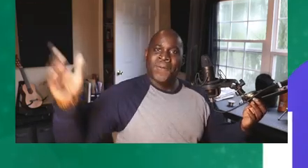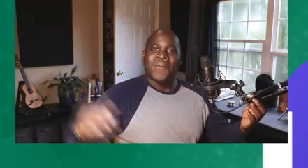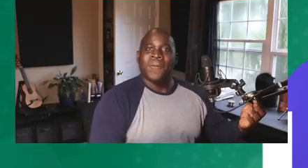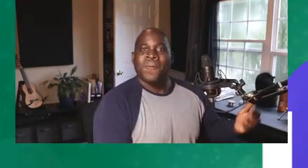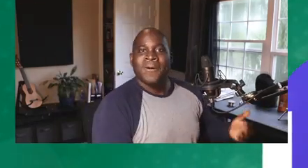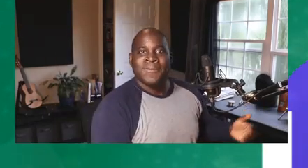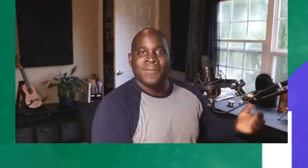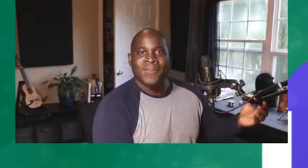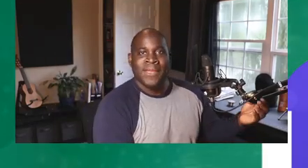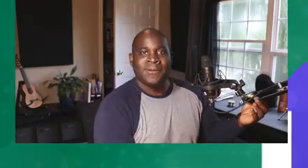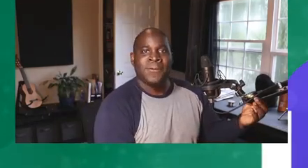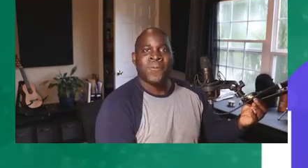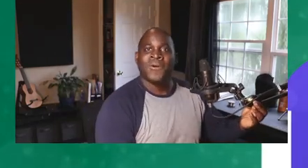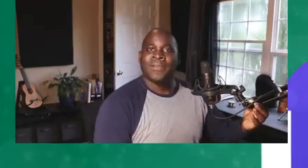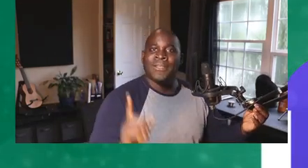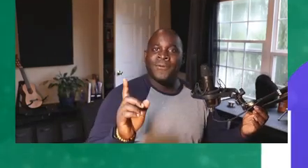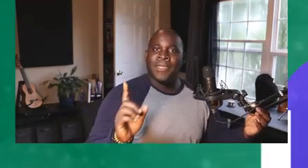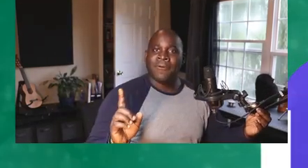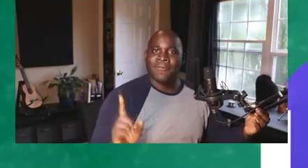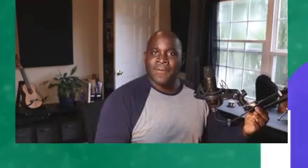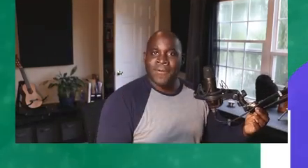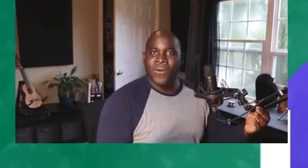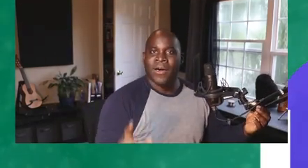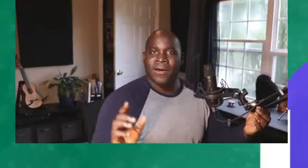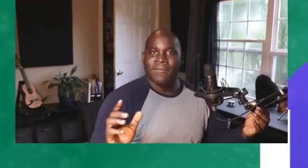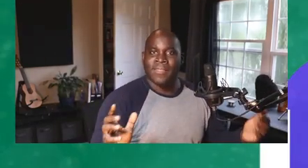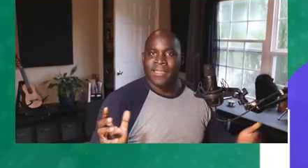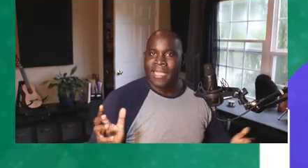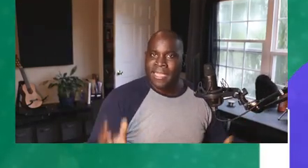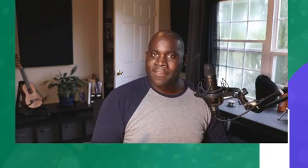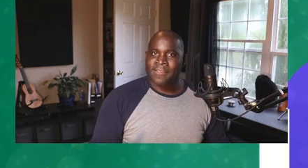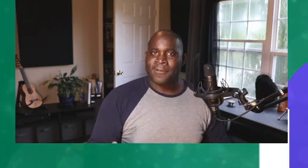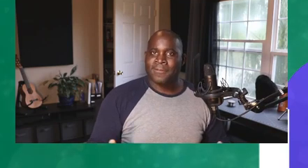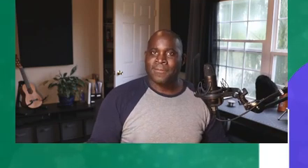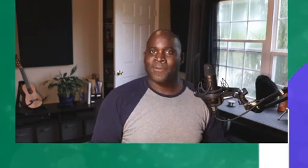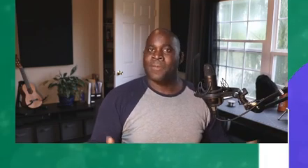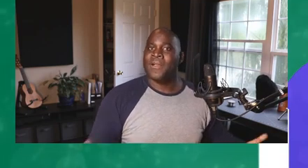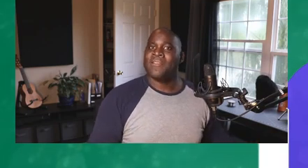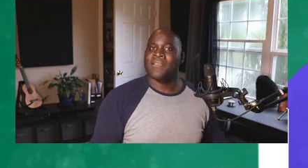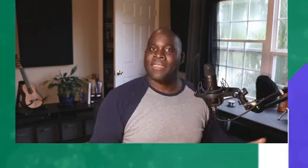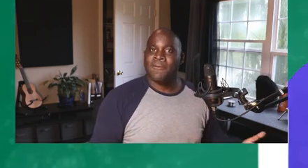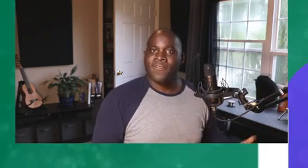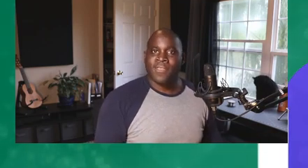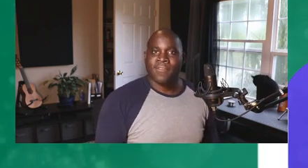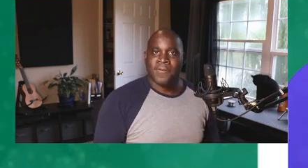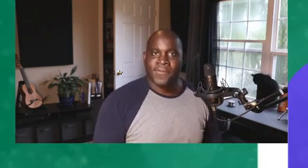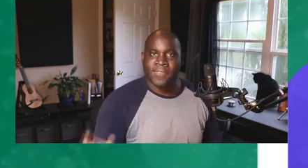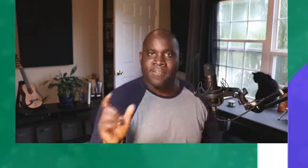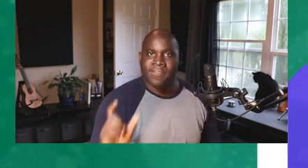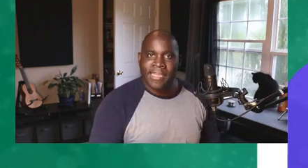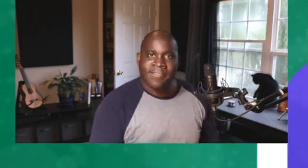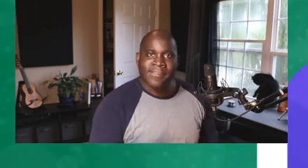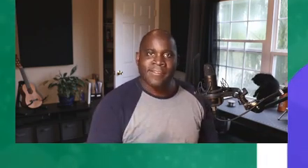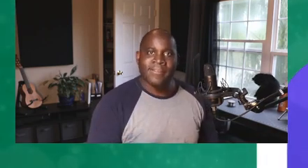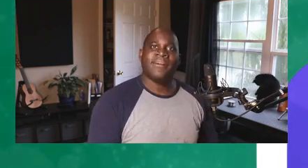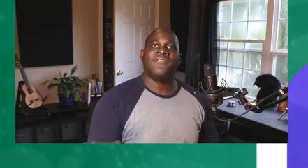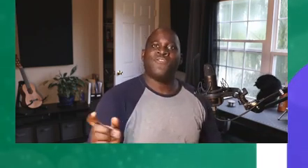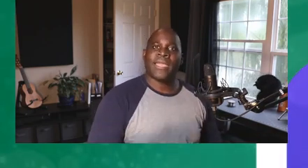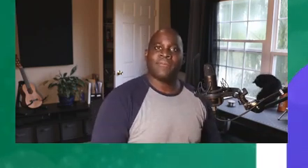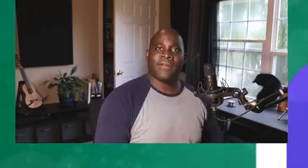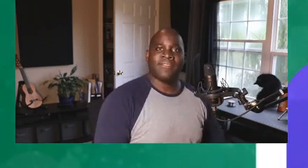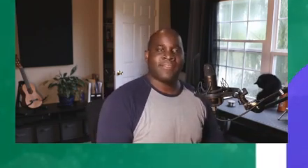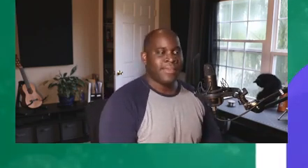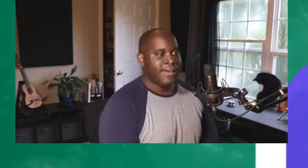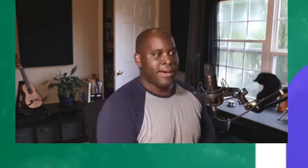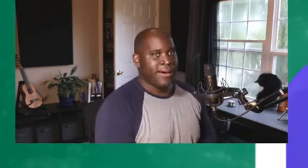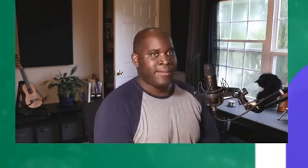Yo! Welcome to my channel. We're going to be doing a review of the ASL, or the American Sign Language, that's used in the second season of The